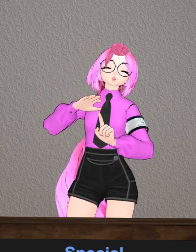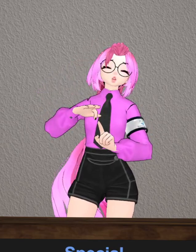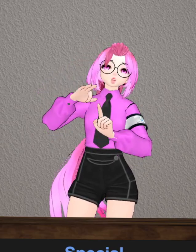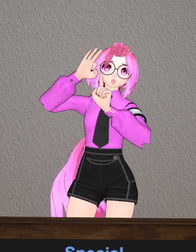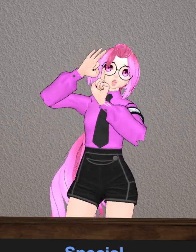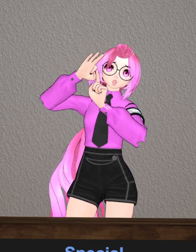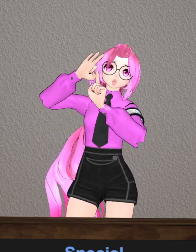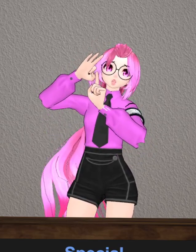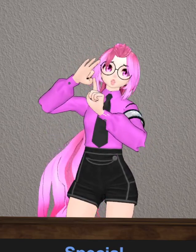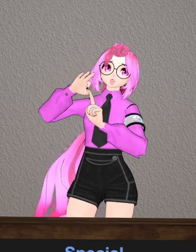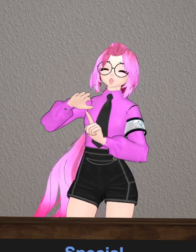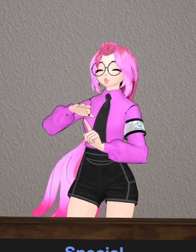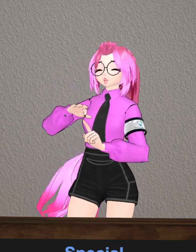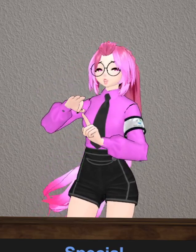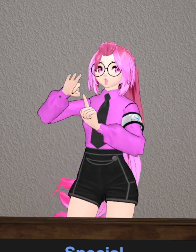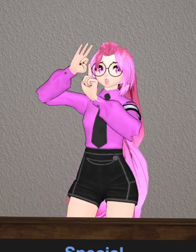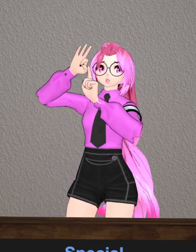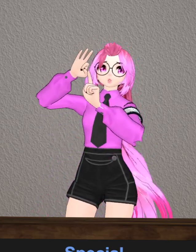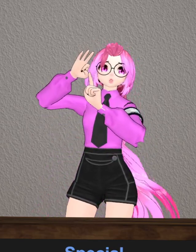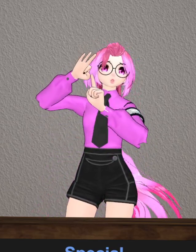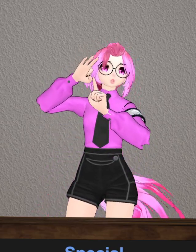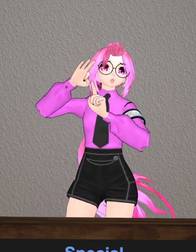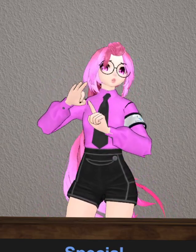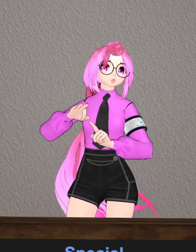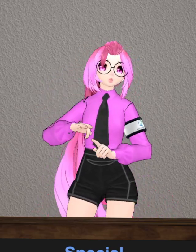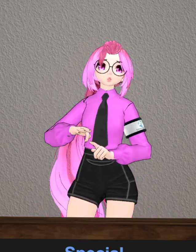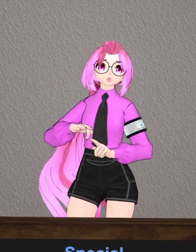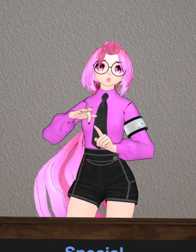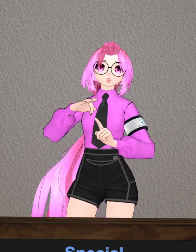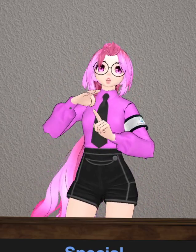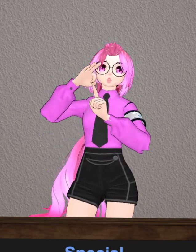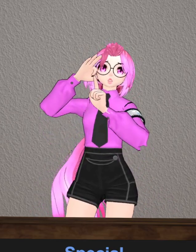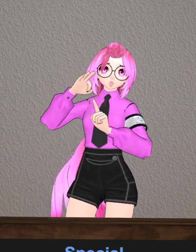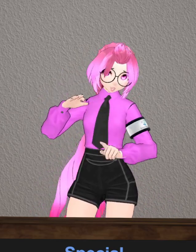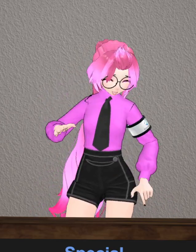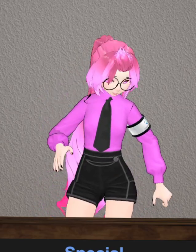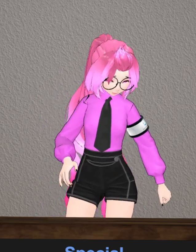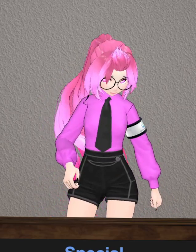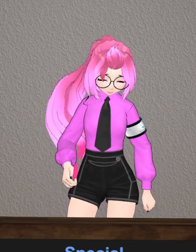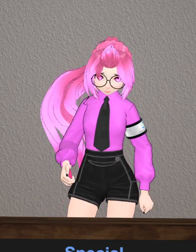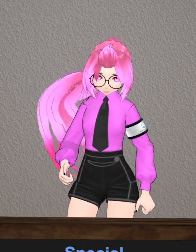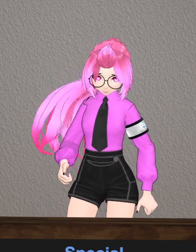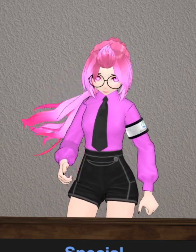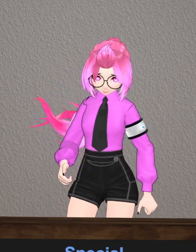You're going to pick that person because they're so special. Yep, special.